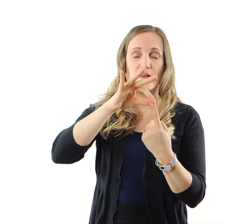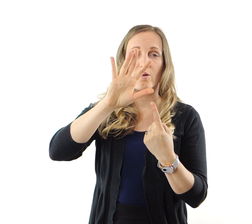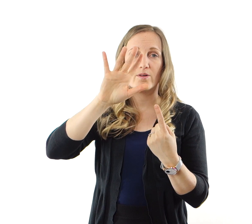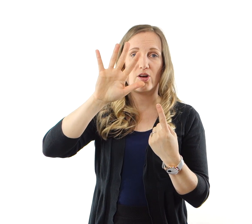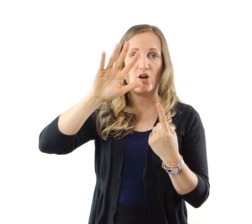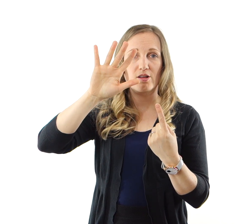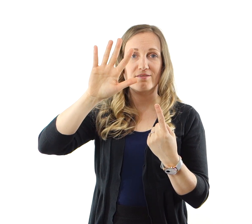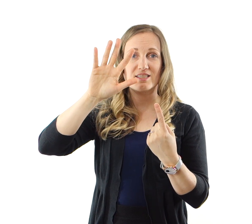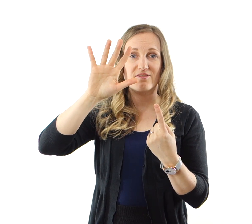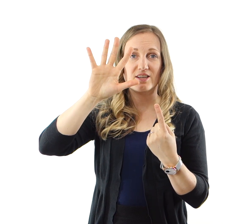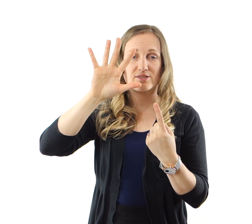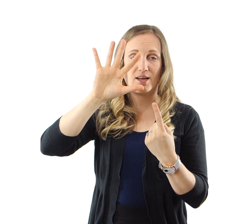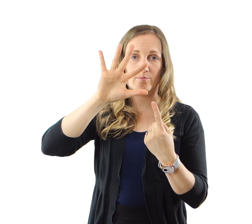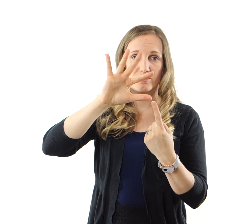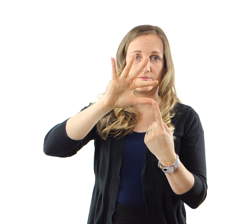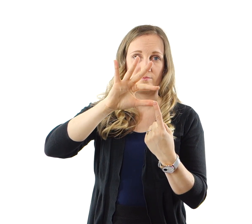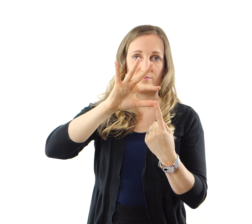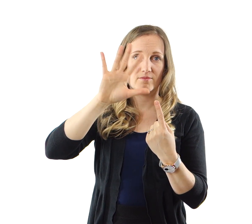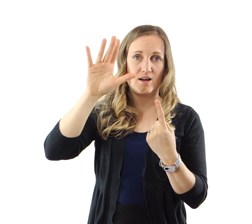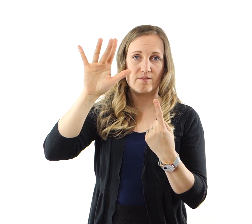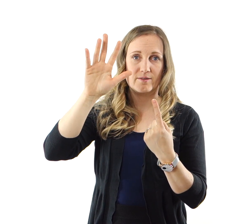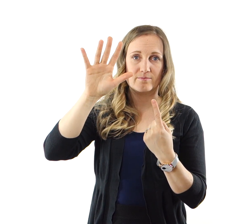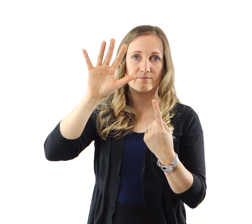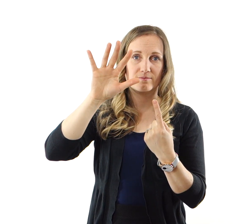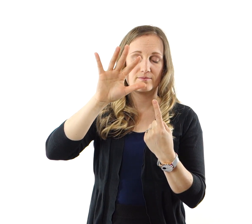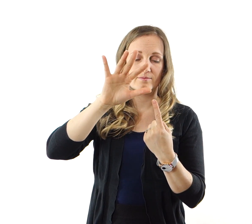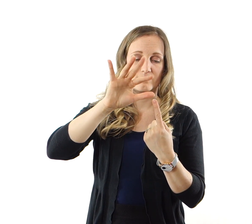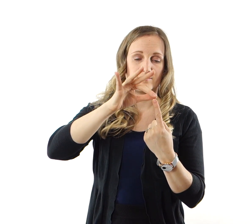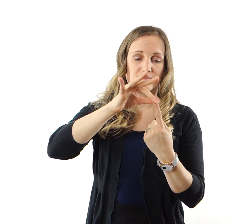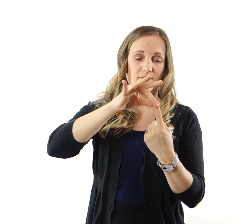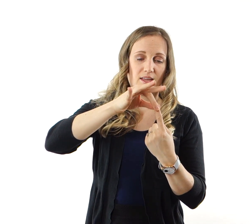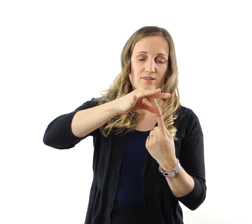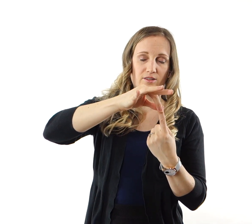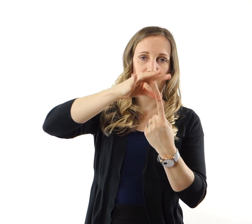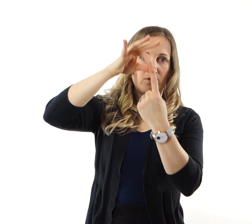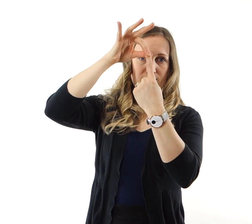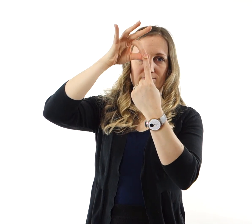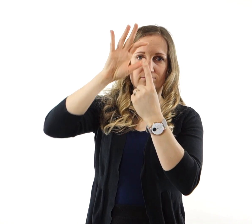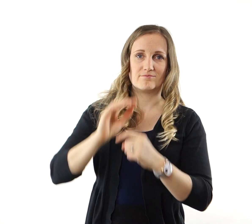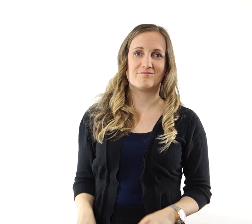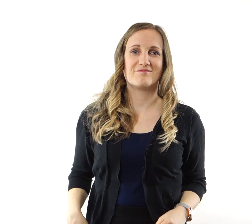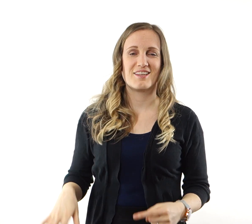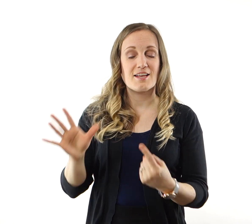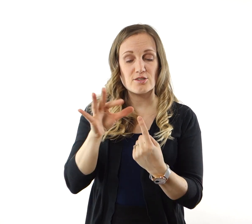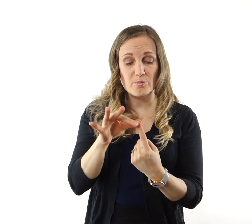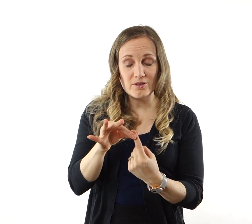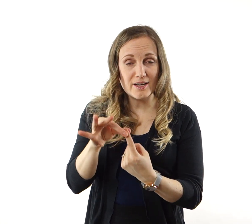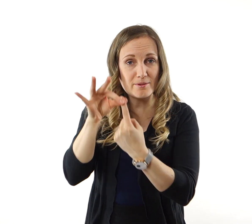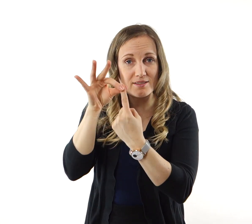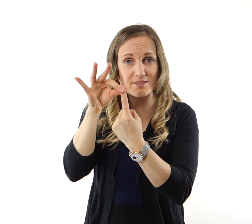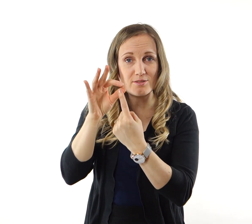with all of these fingers up out of them. And you're going to pull it. So pull it up because it's so